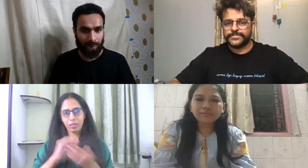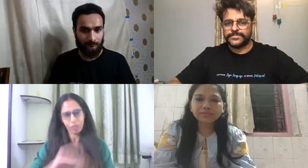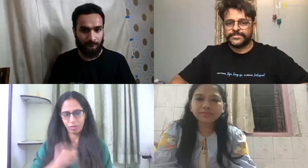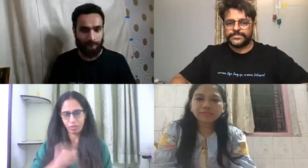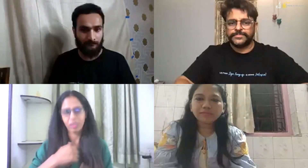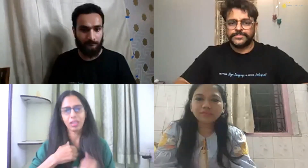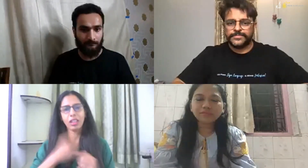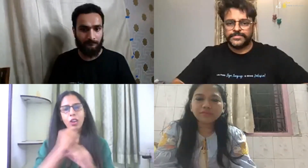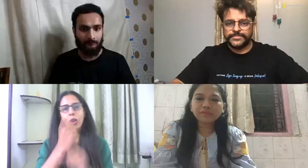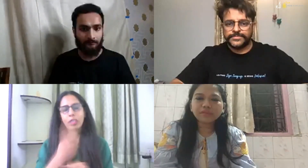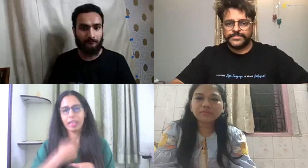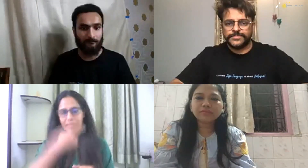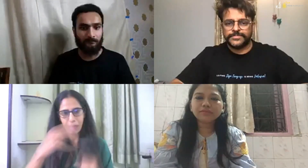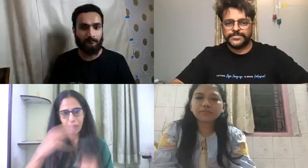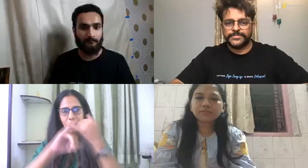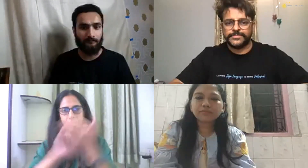Okay. So